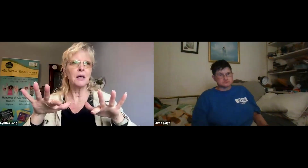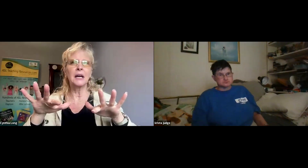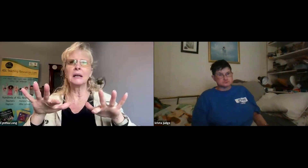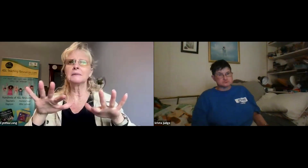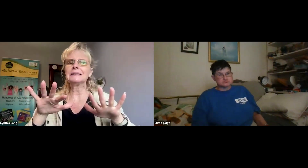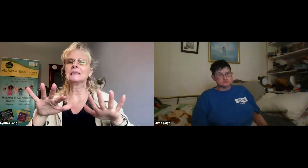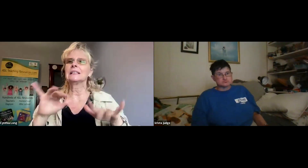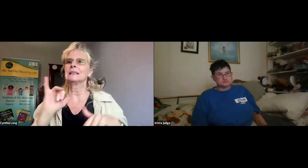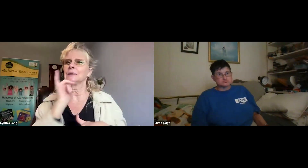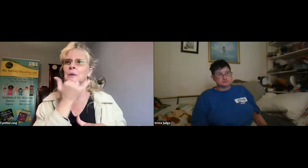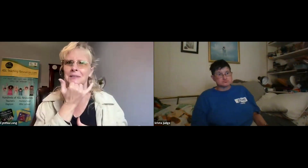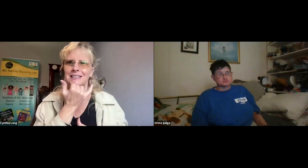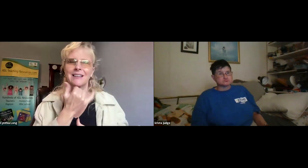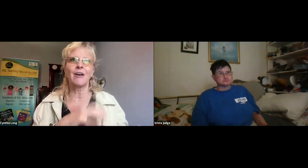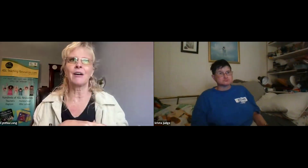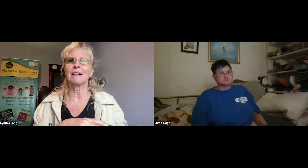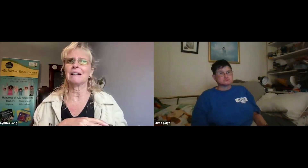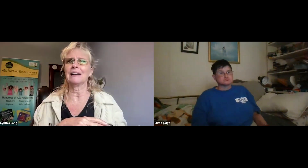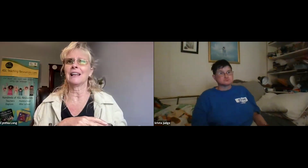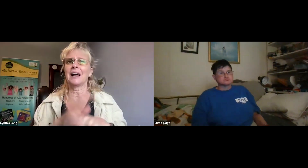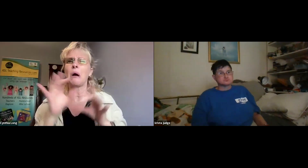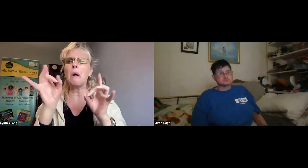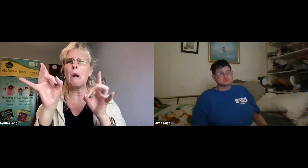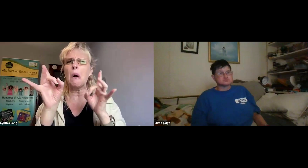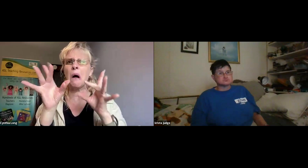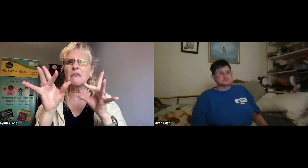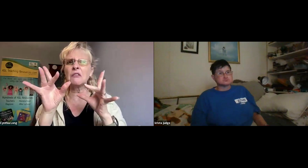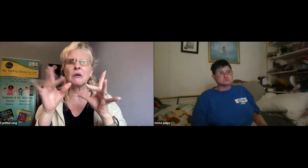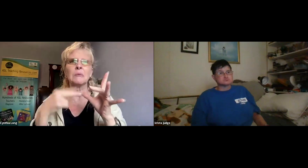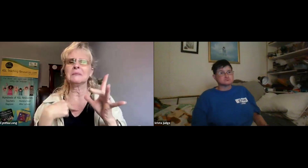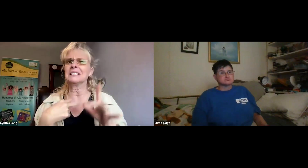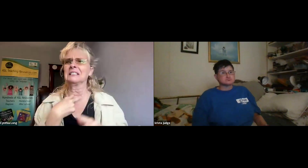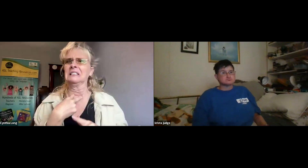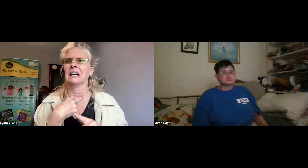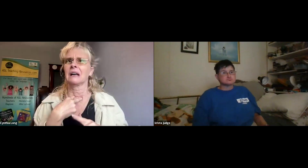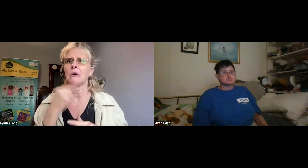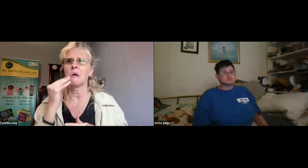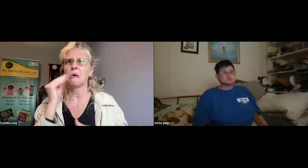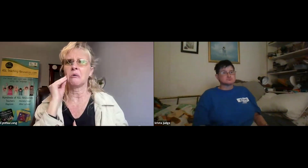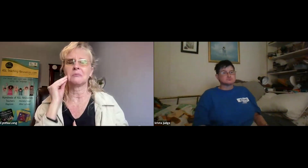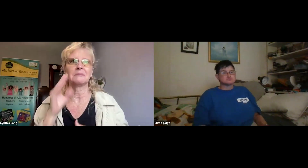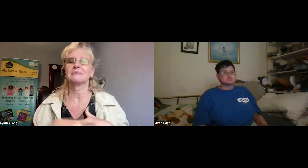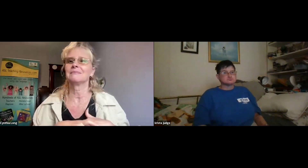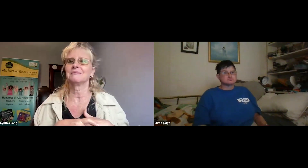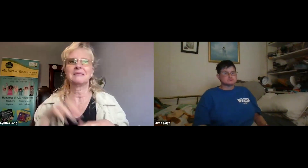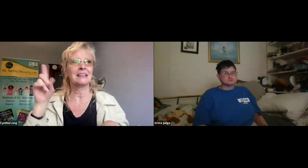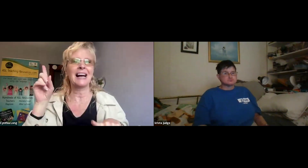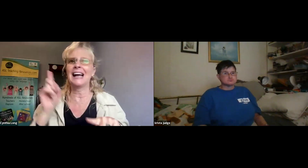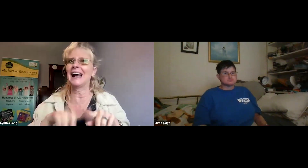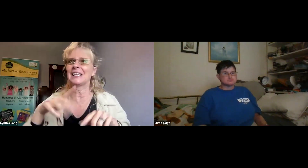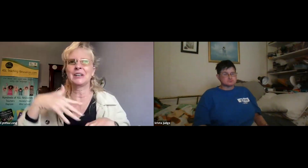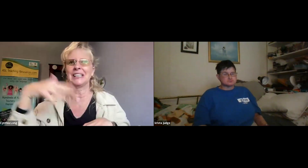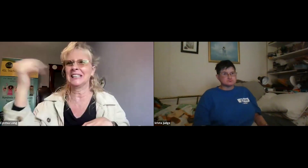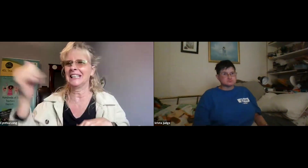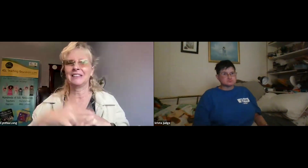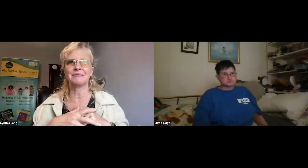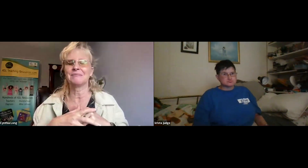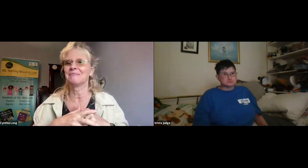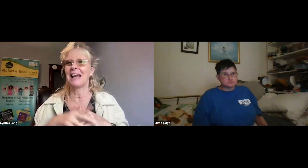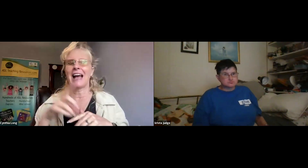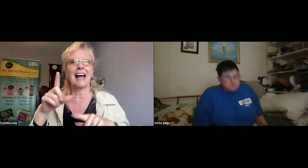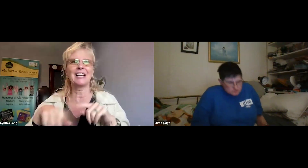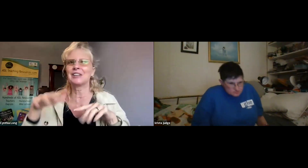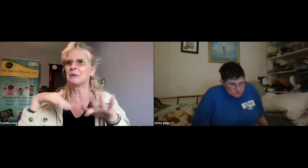snowed, and oops, are like awful, me stuck home. I couldn't